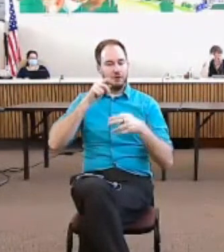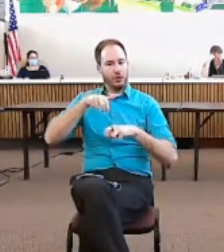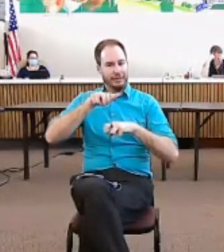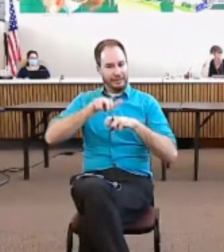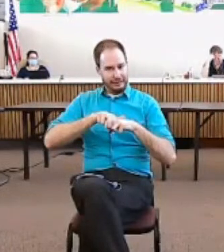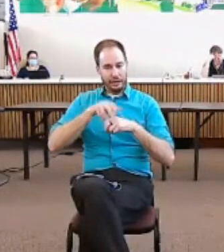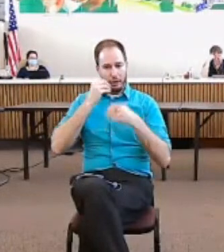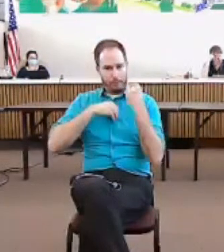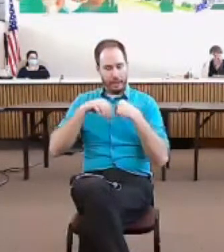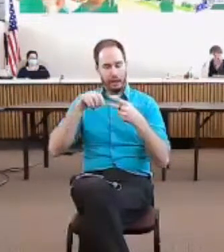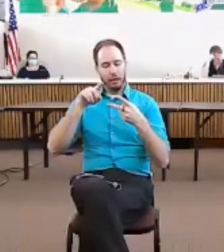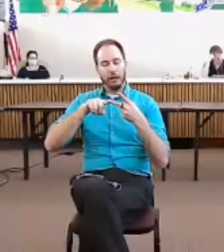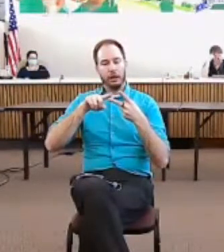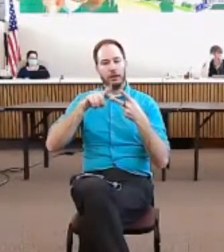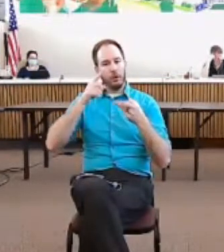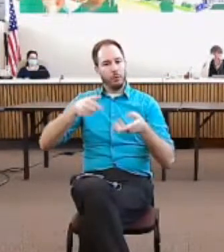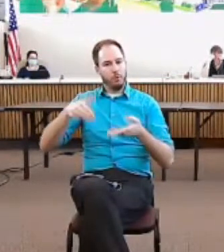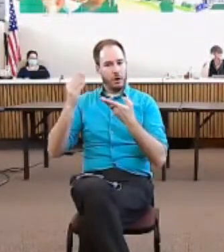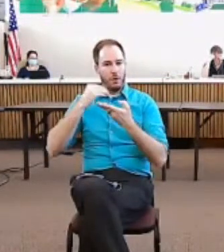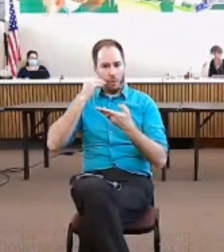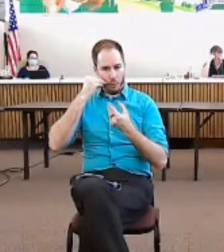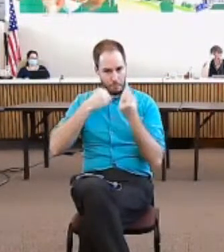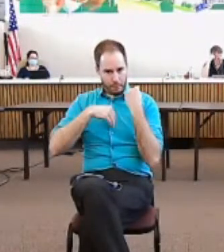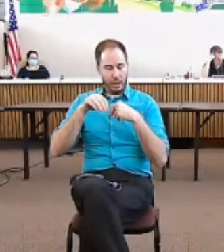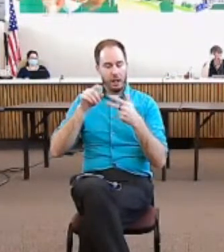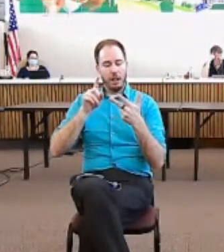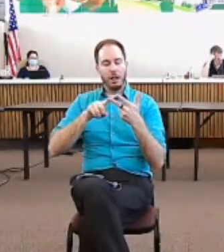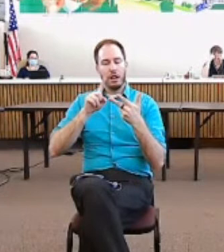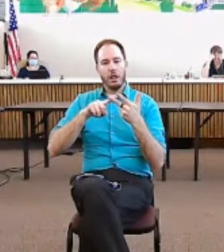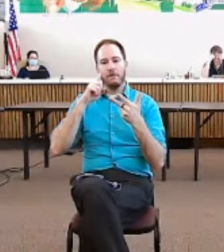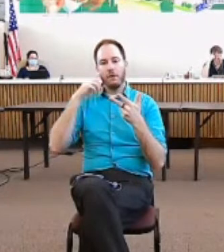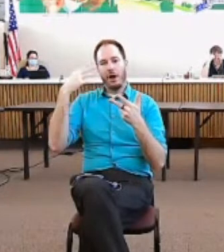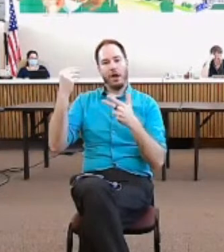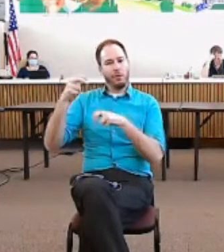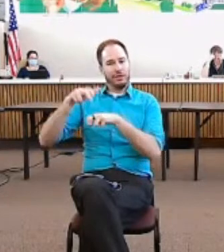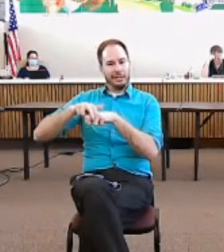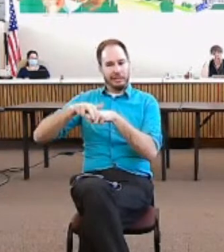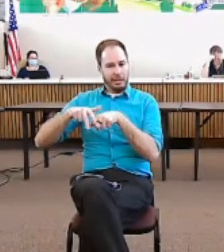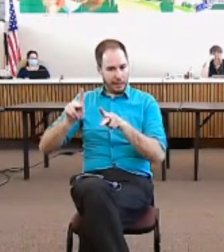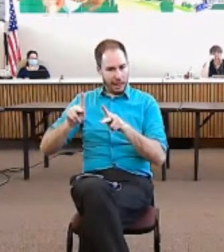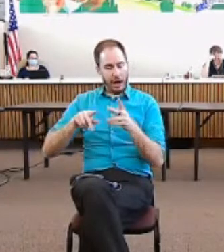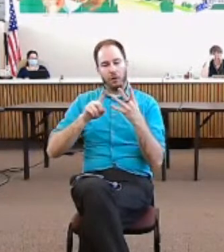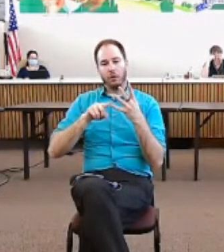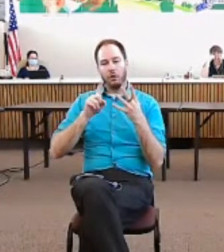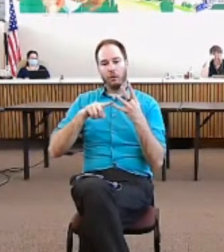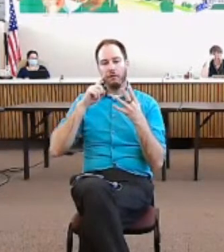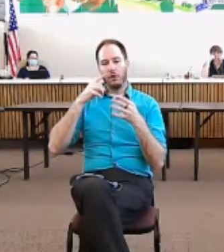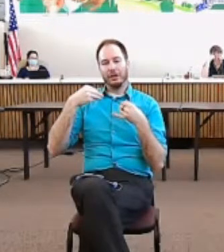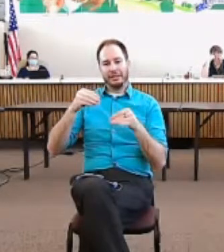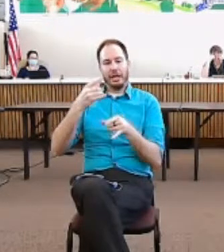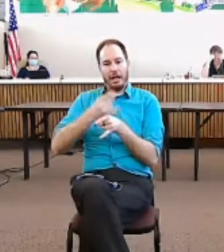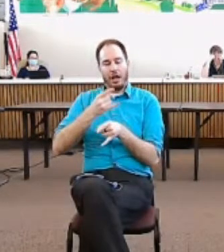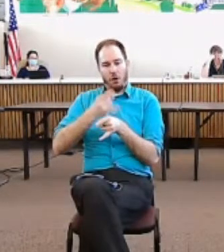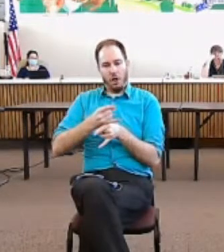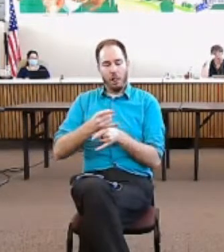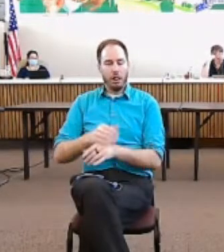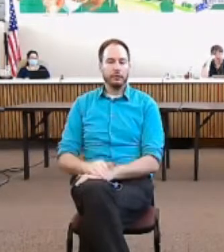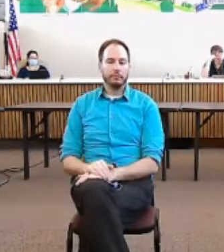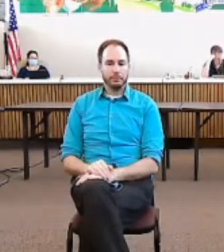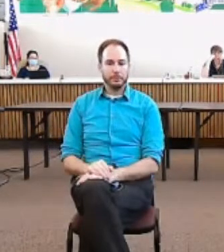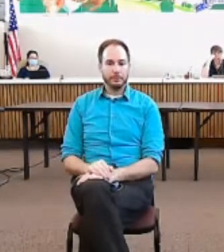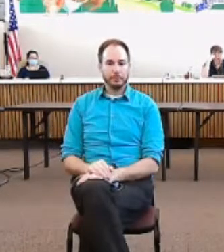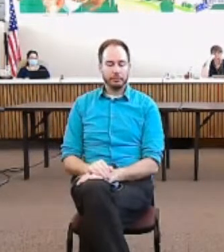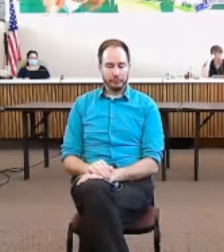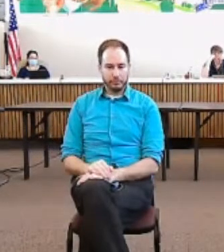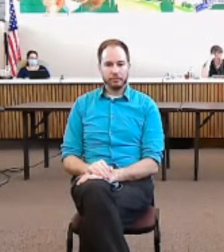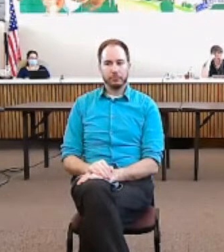service. 2, for takeout meal service. 3, for outdoor seating. And 4, for alcohol to be sold. I'm